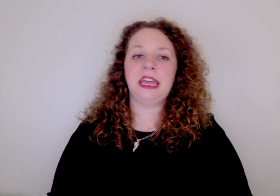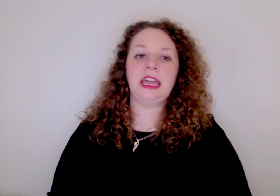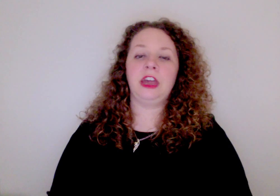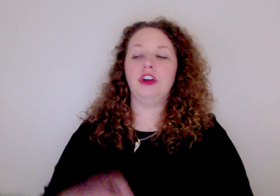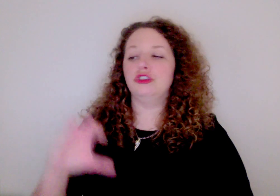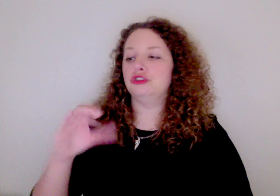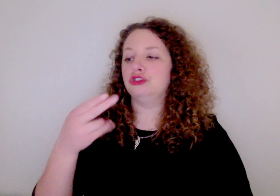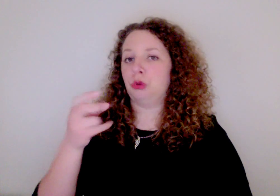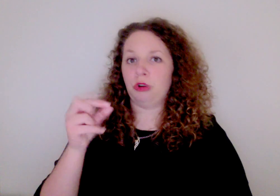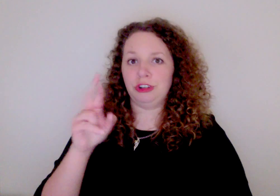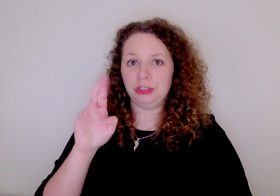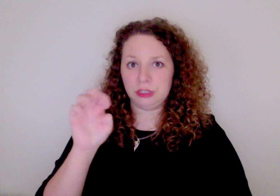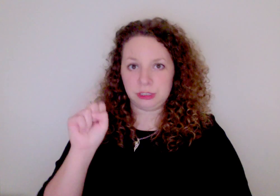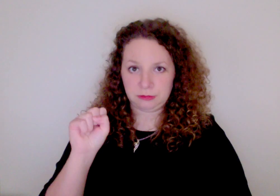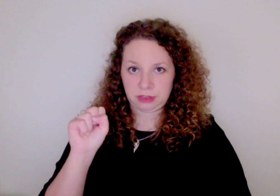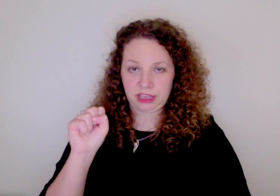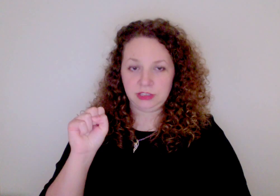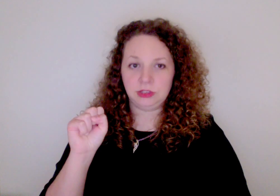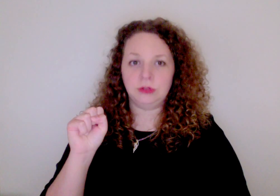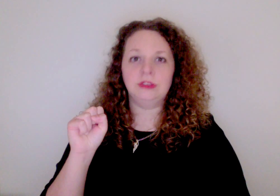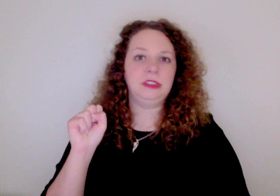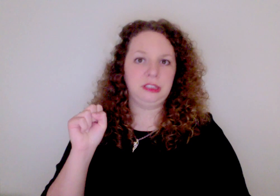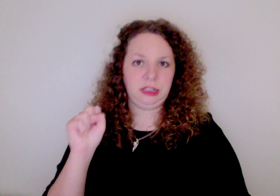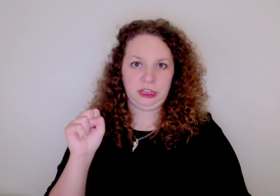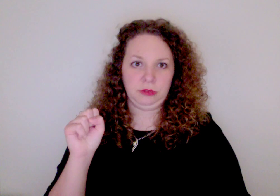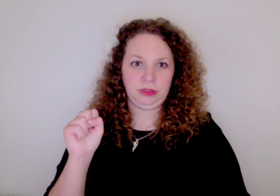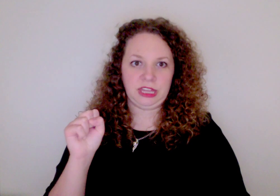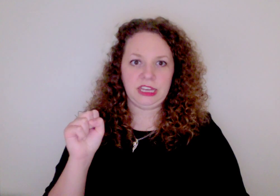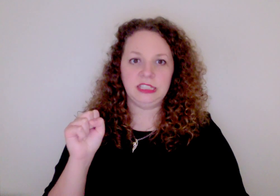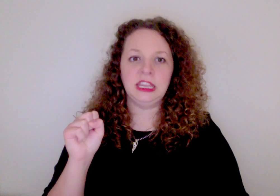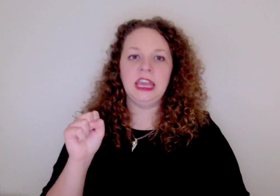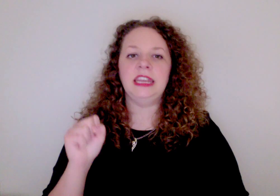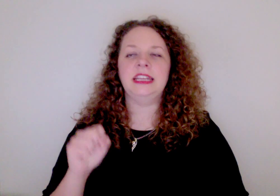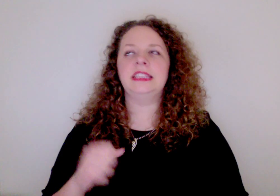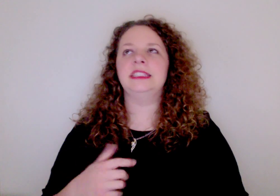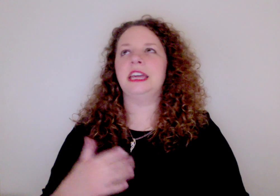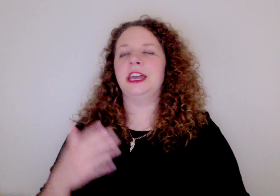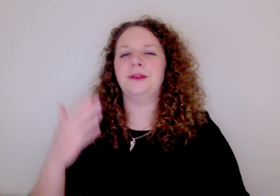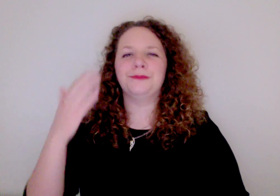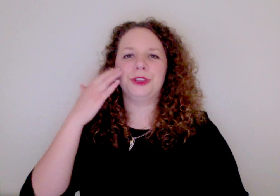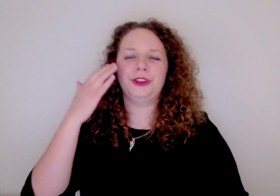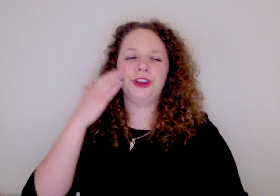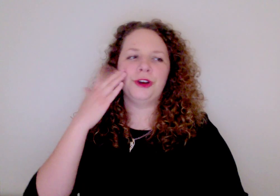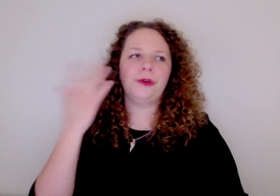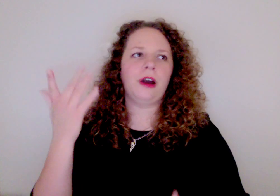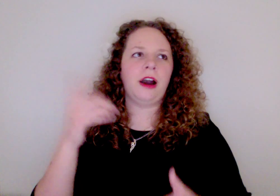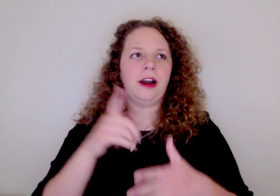say chores, okay, so clear what that is, and I can say,